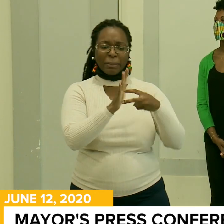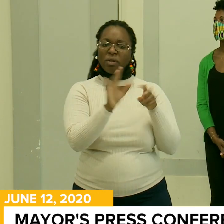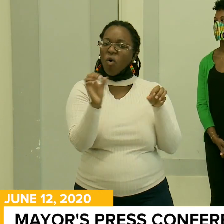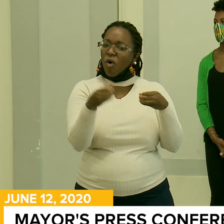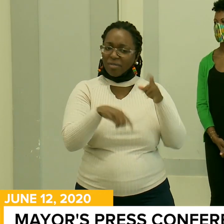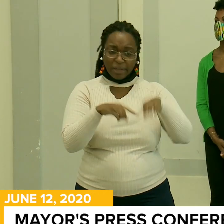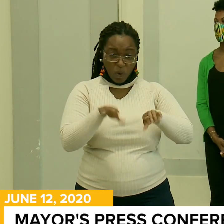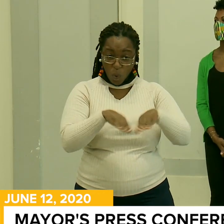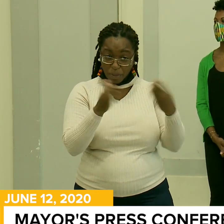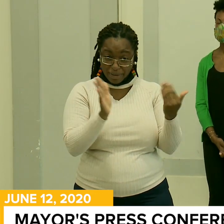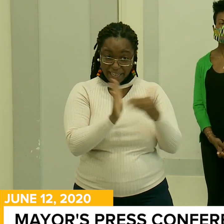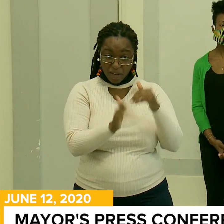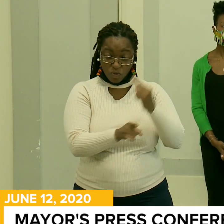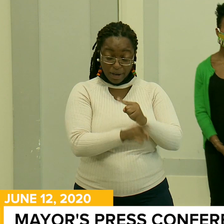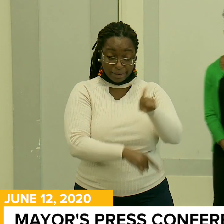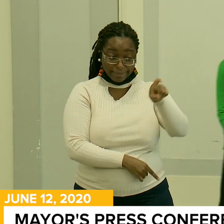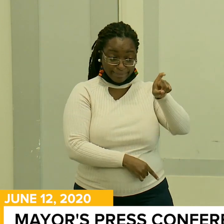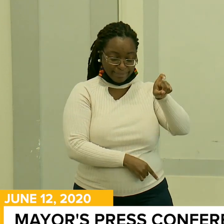am I correct?